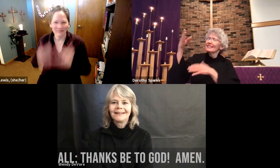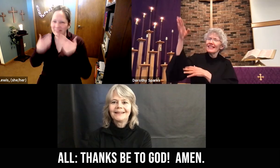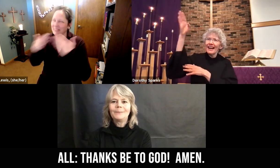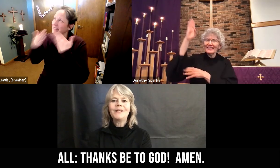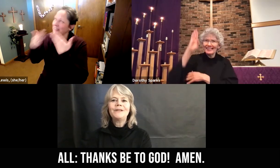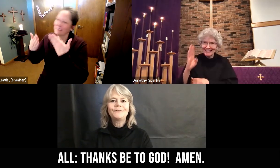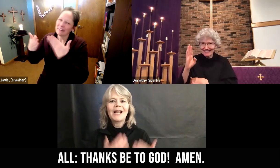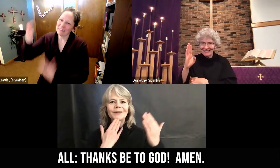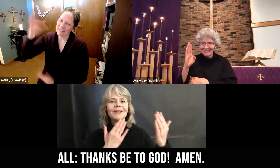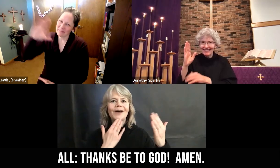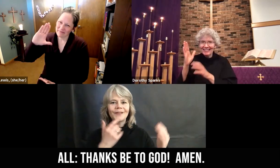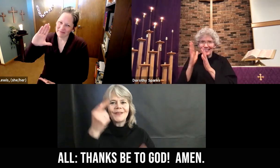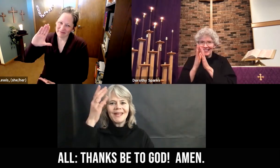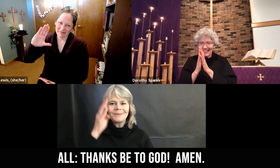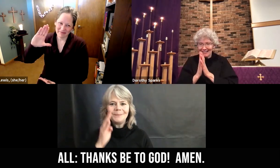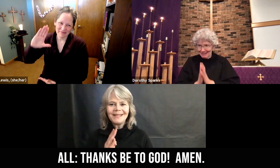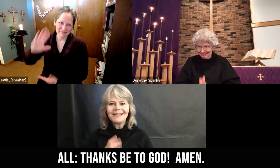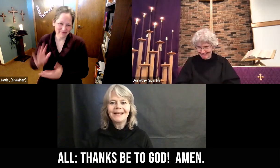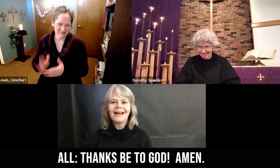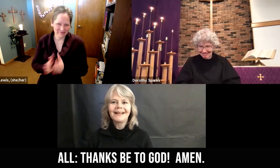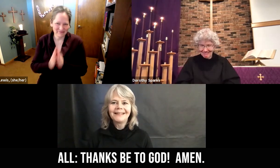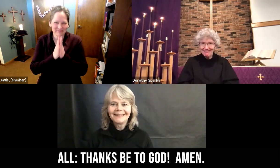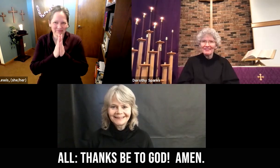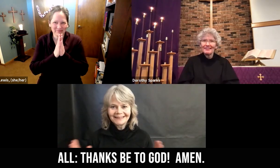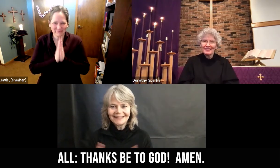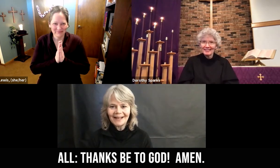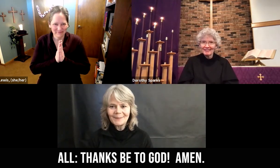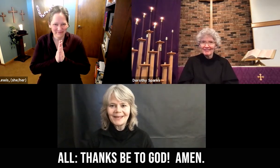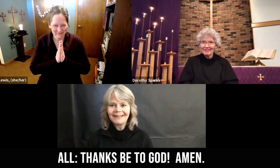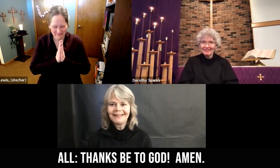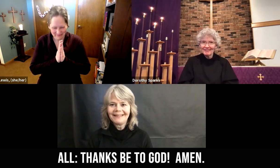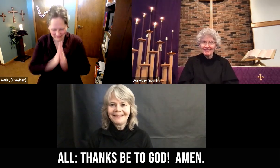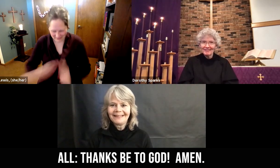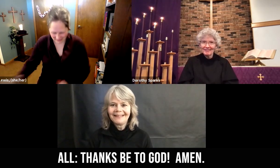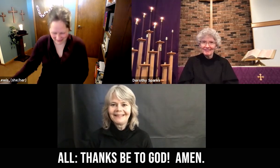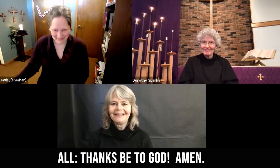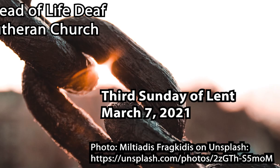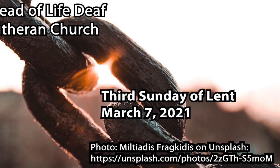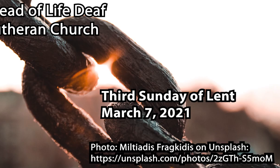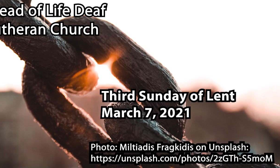And please follow along. Thanks be to God. Amen.